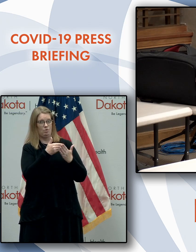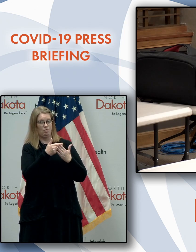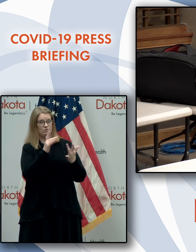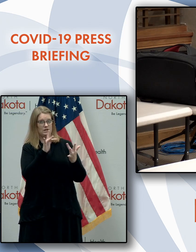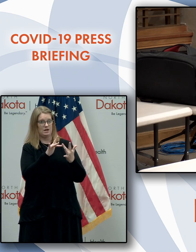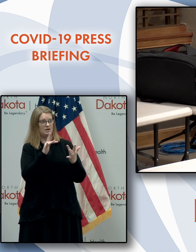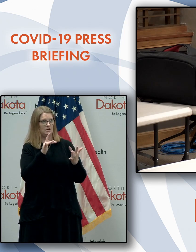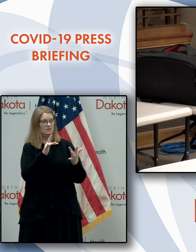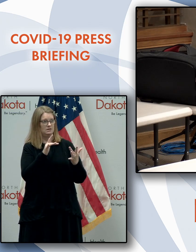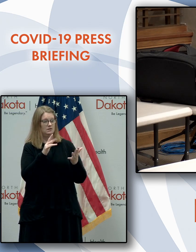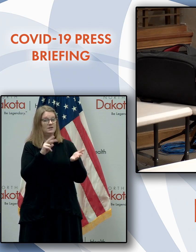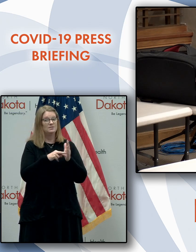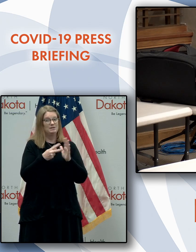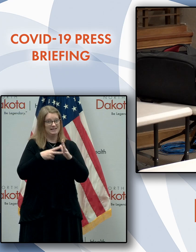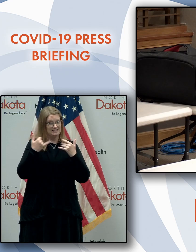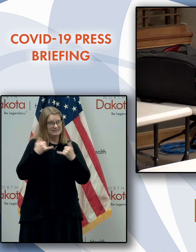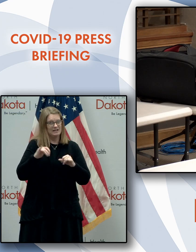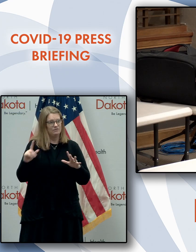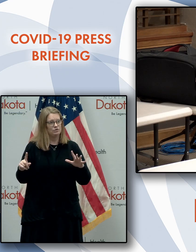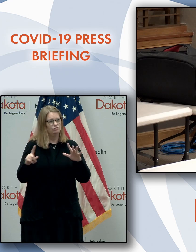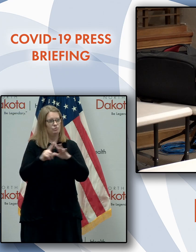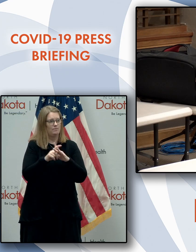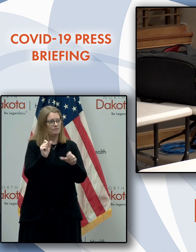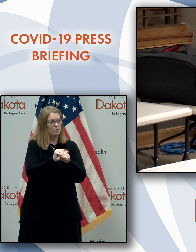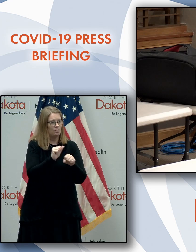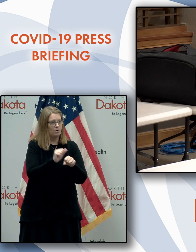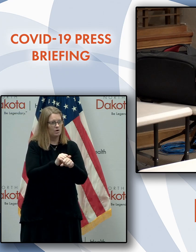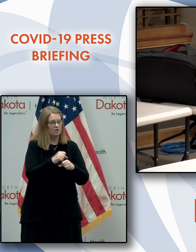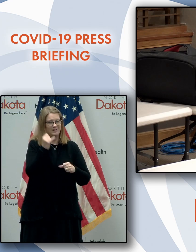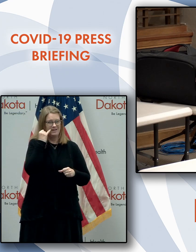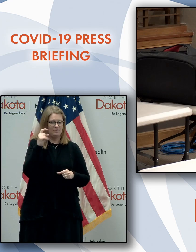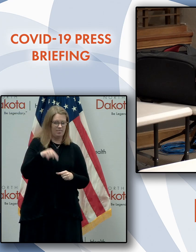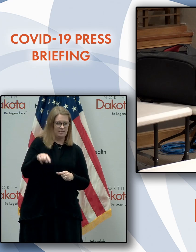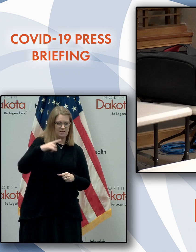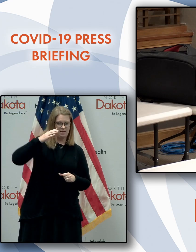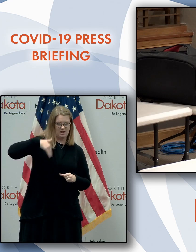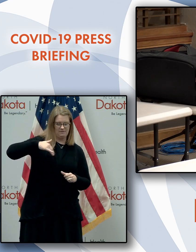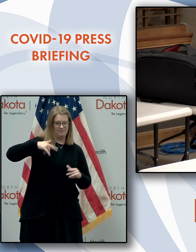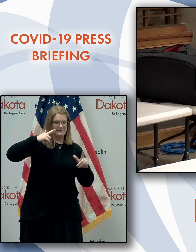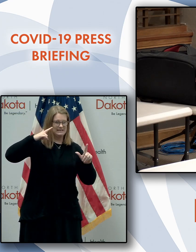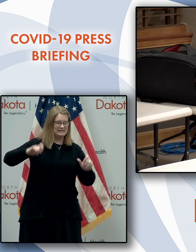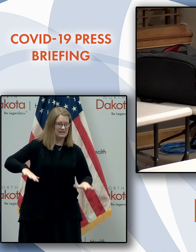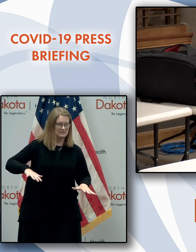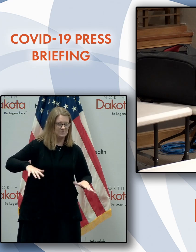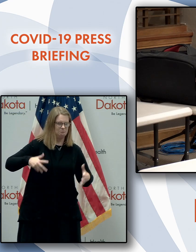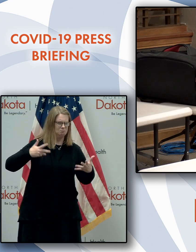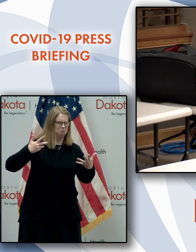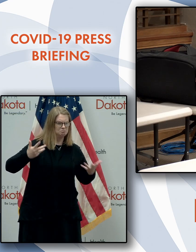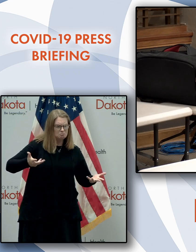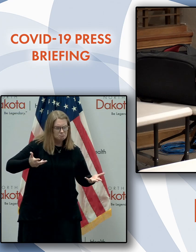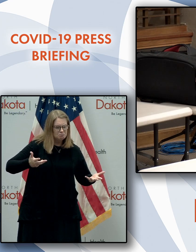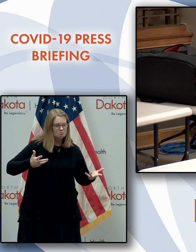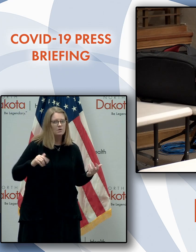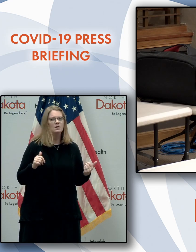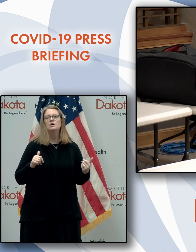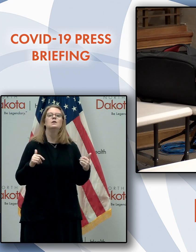are called into work even if they haven't been tested. So how do you balance